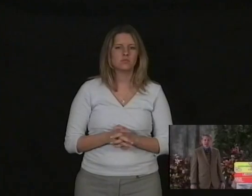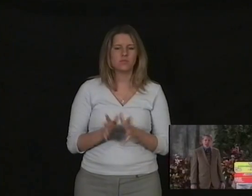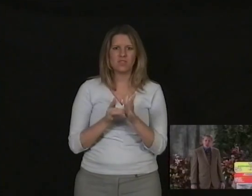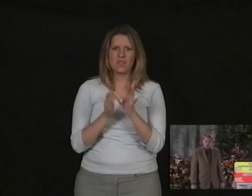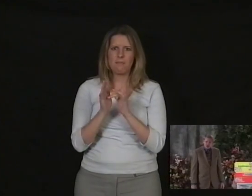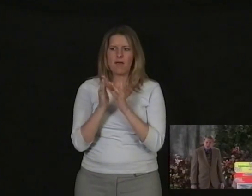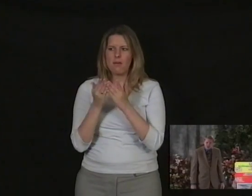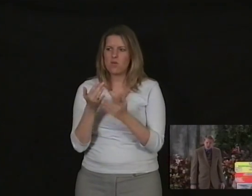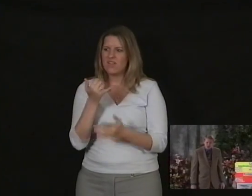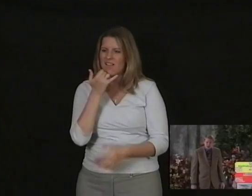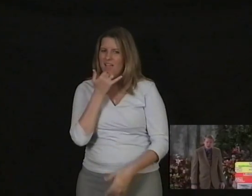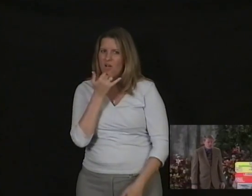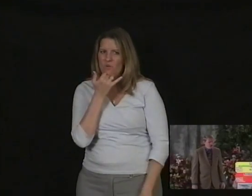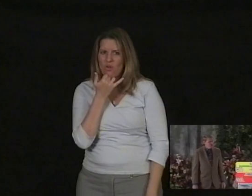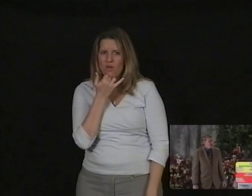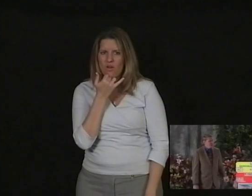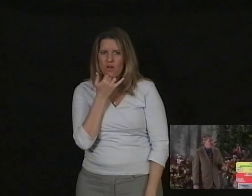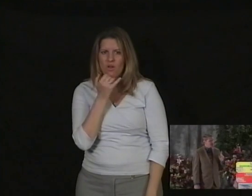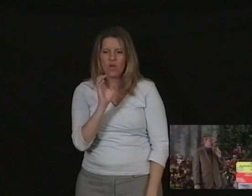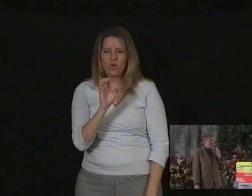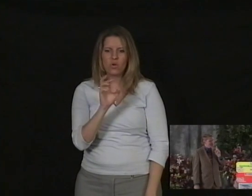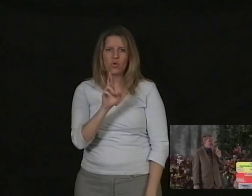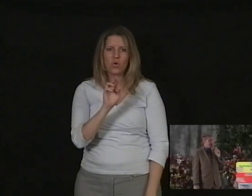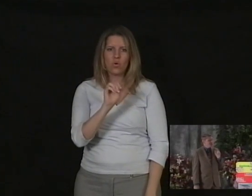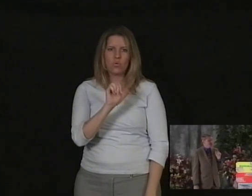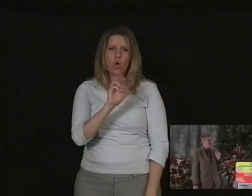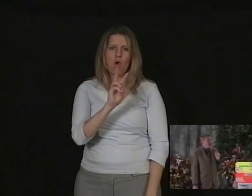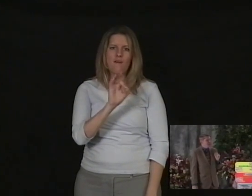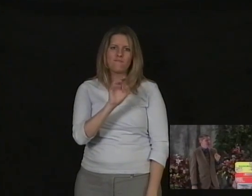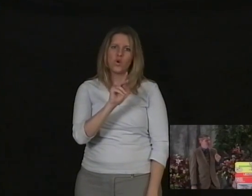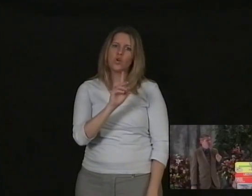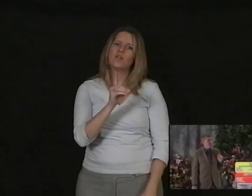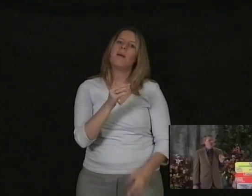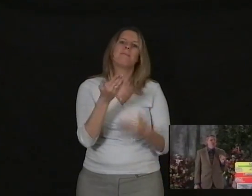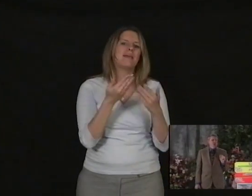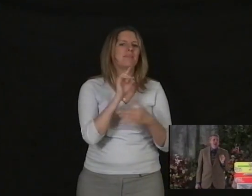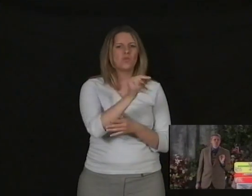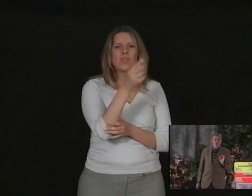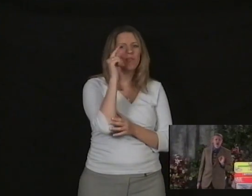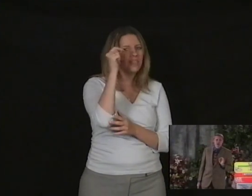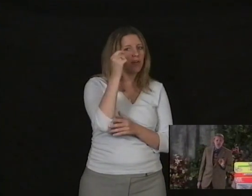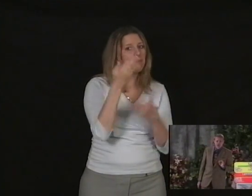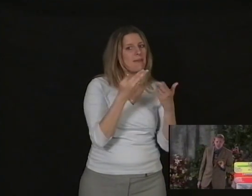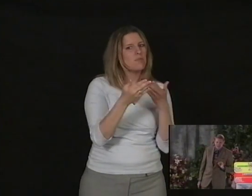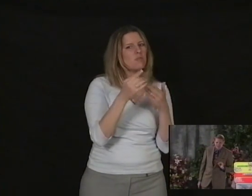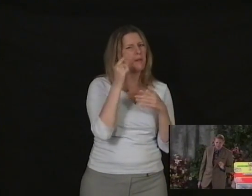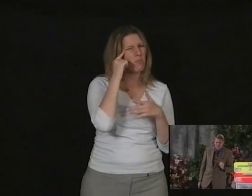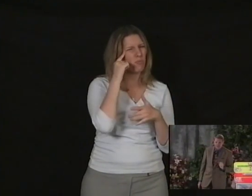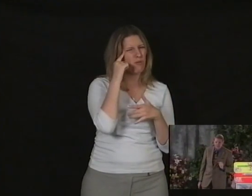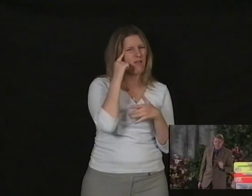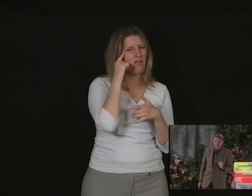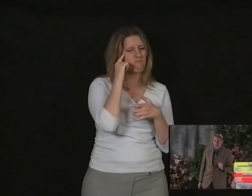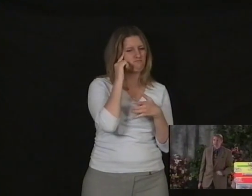The Bible's in error? Crawford, maybe your theory's in error. Maybe you have been brainwashed.